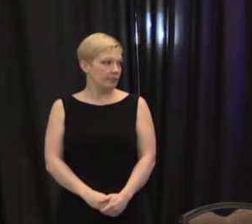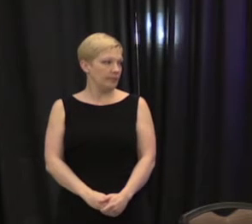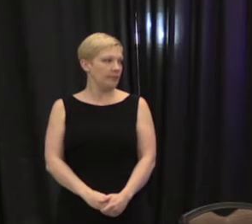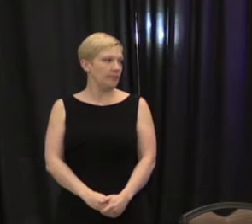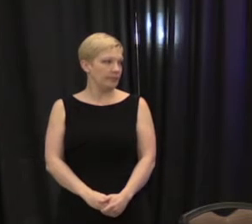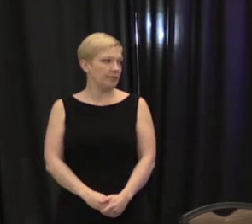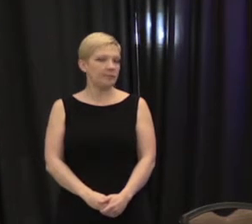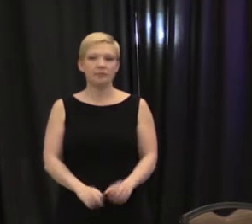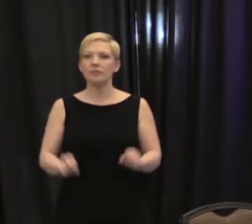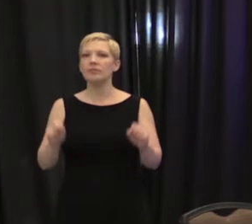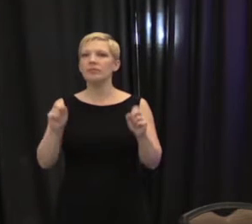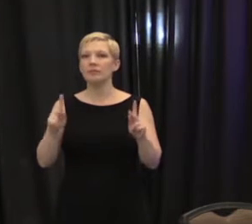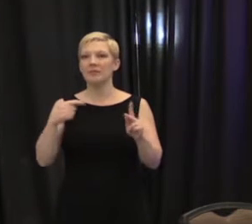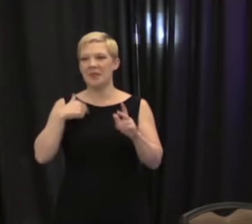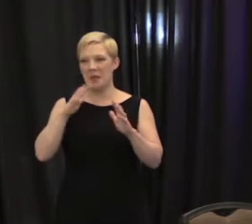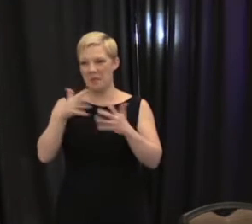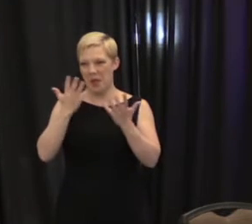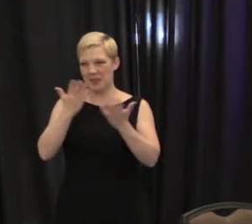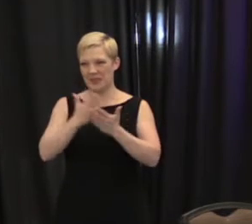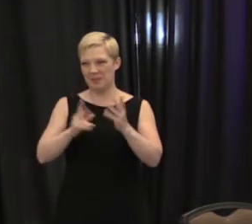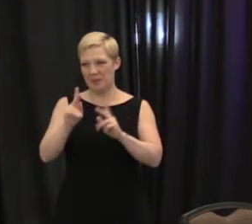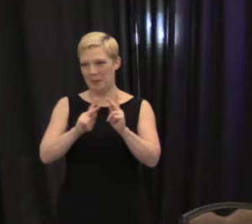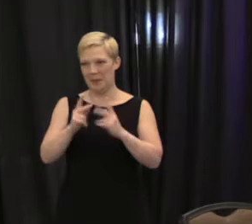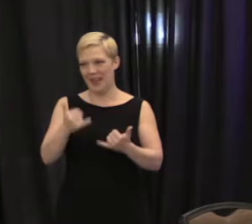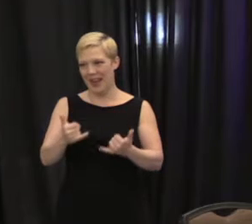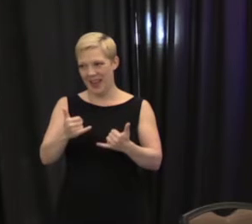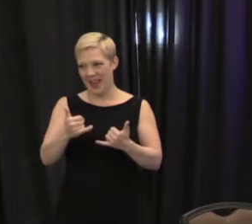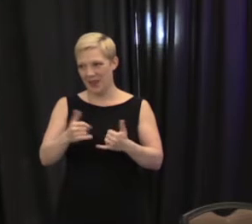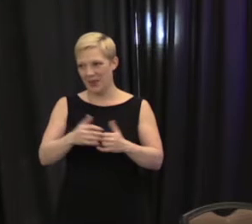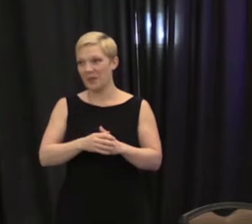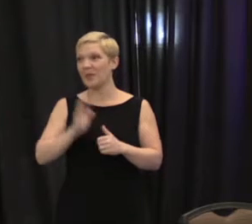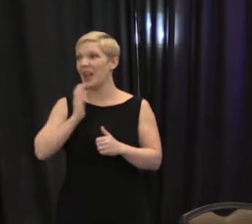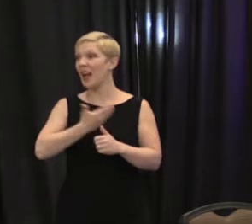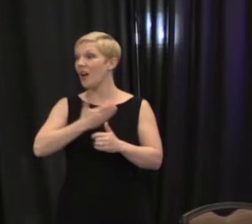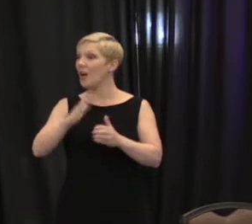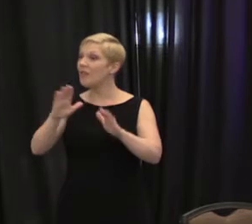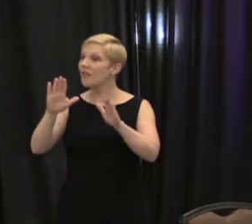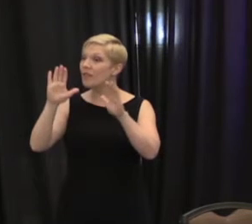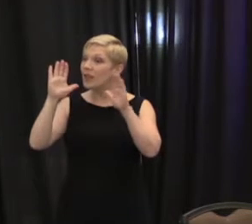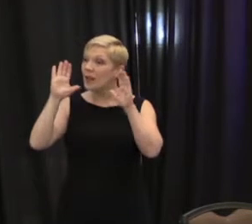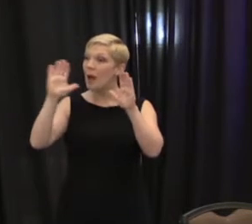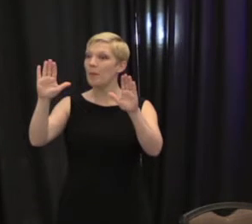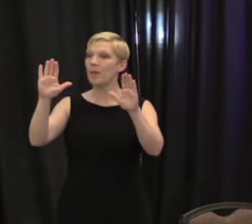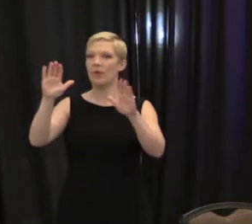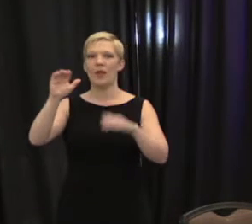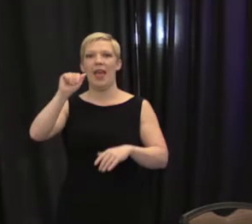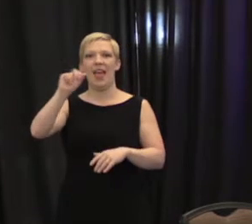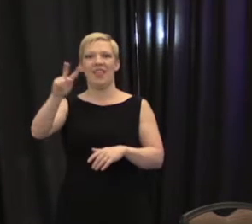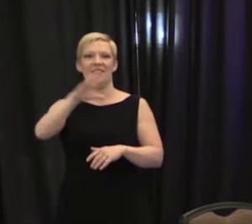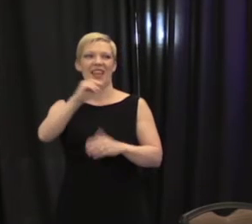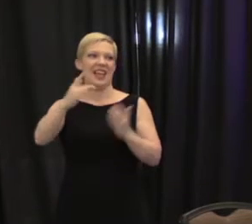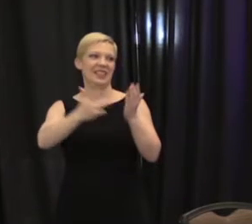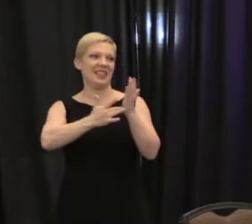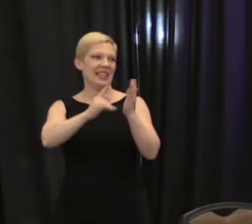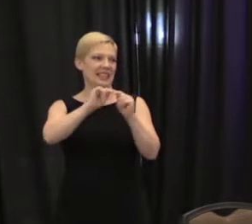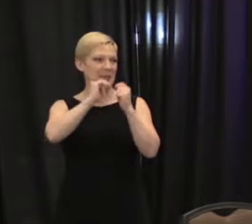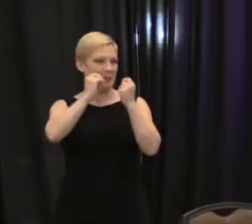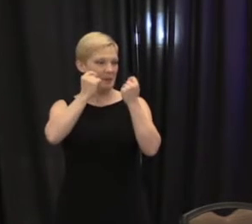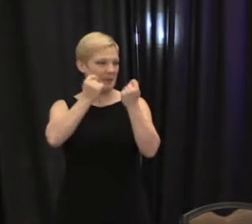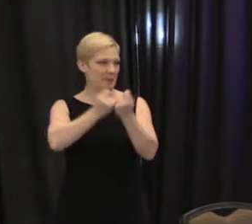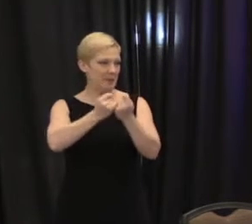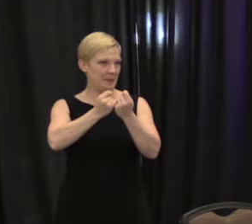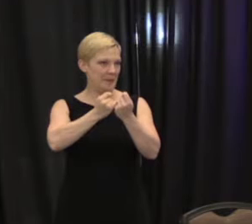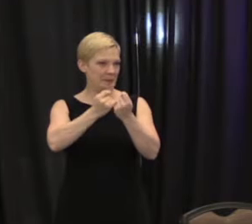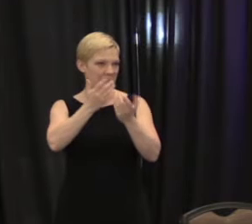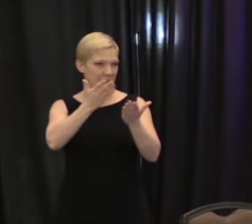Okay, I'm going to embarrass some people now. Our phenomenal AV and tech team.